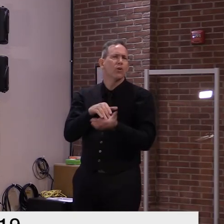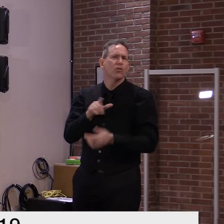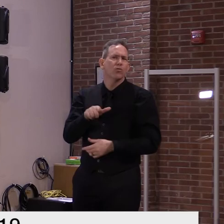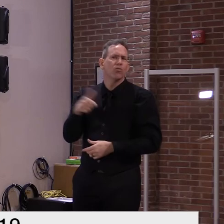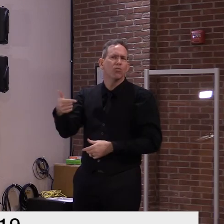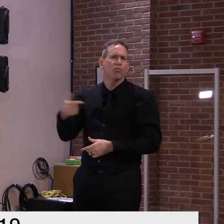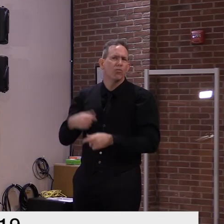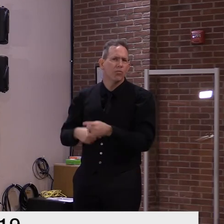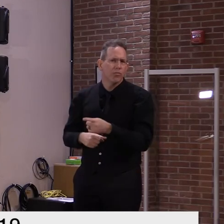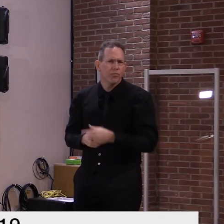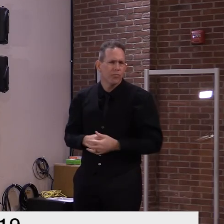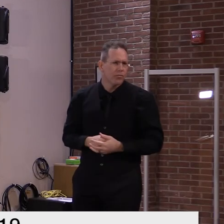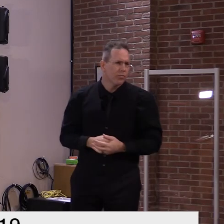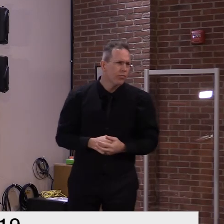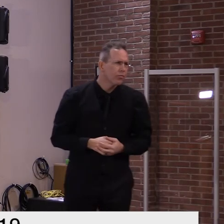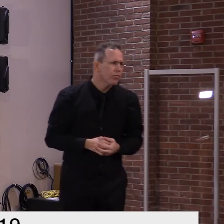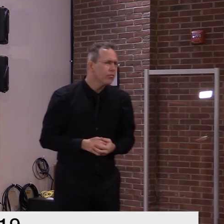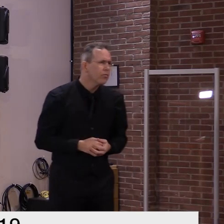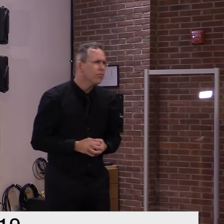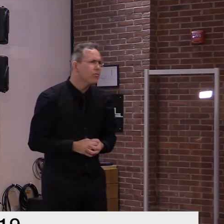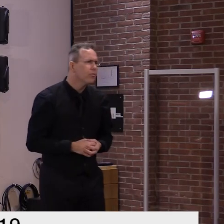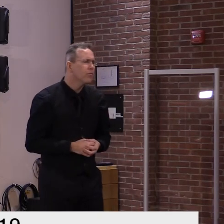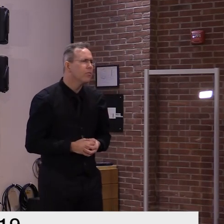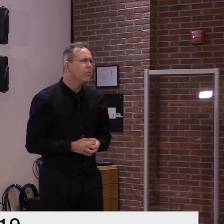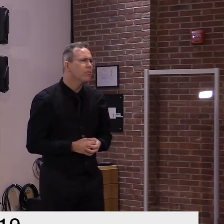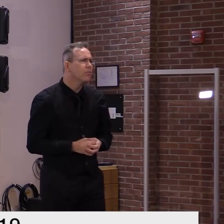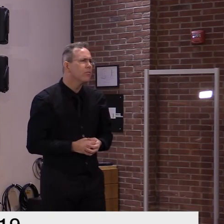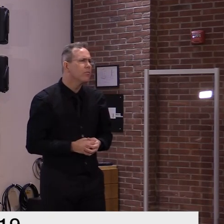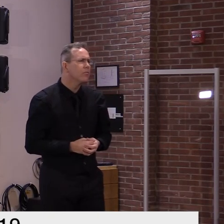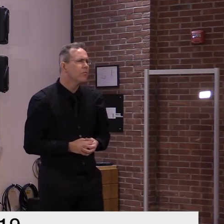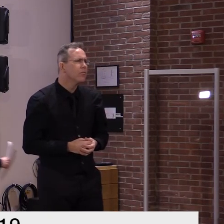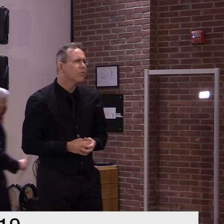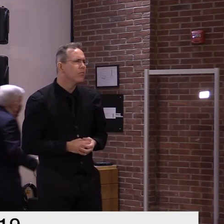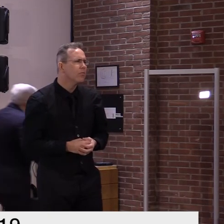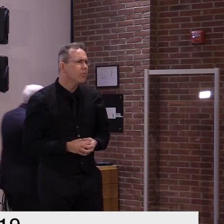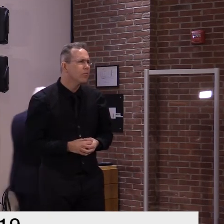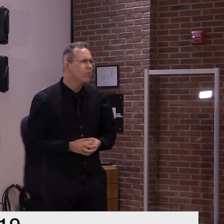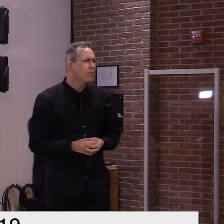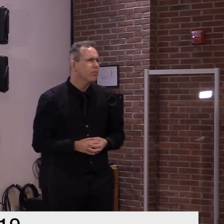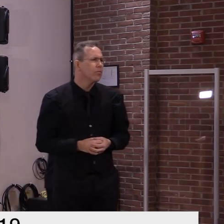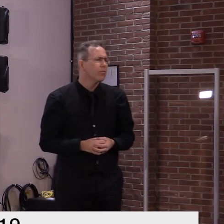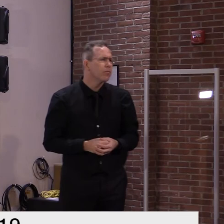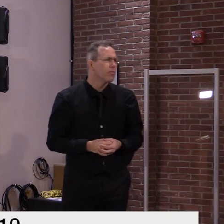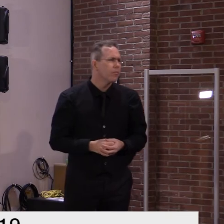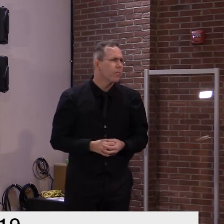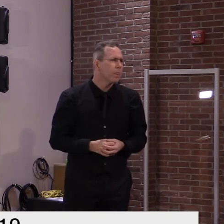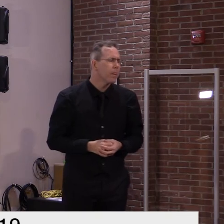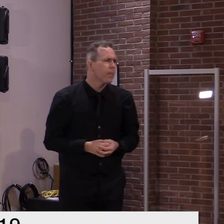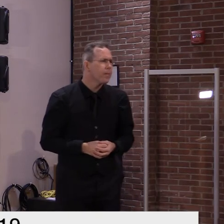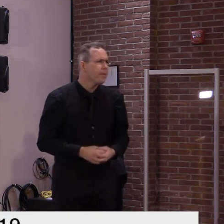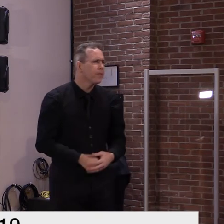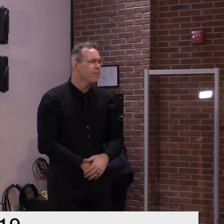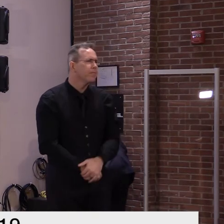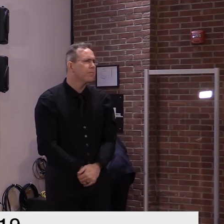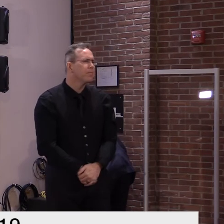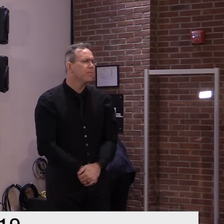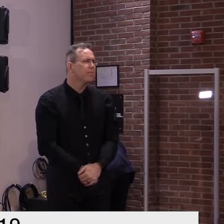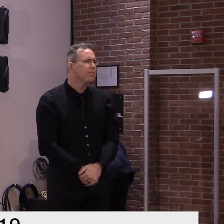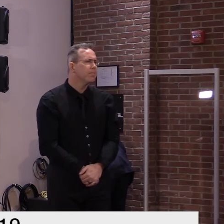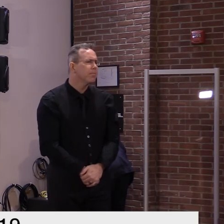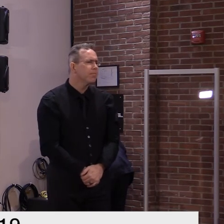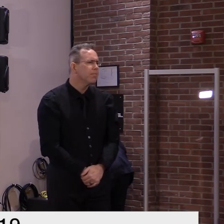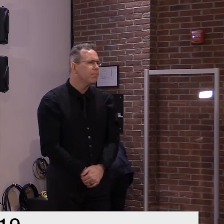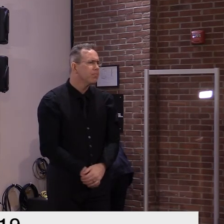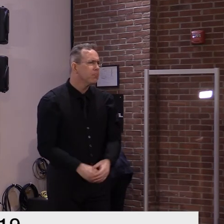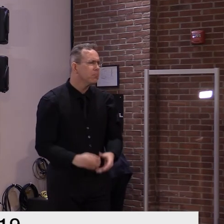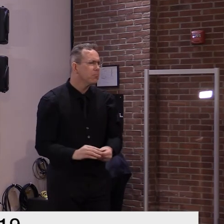in. This is a question that came in from one of our viewers, and it's a question about the number of times